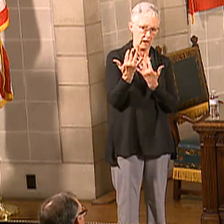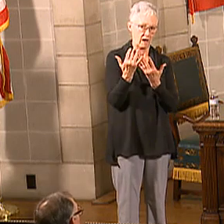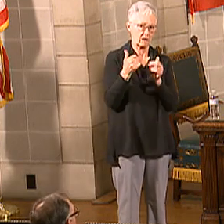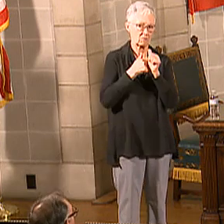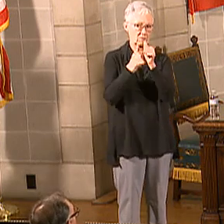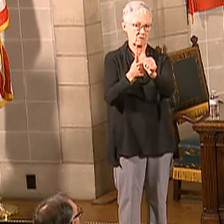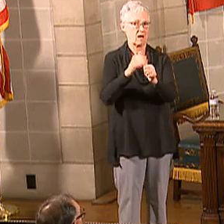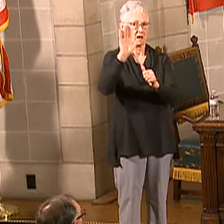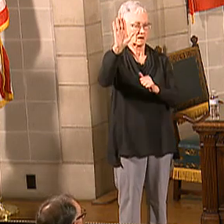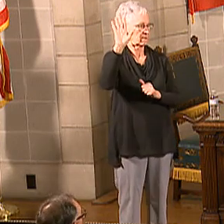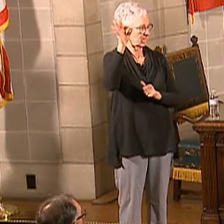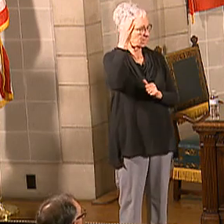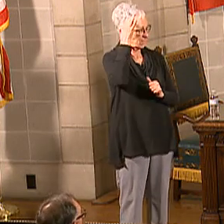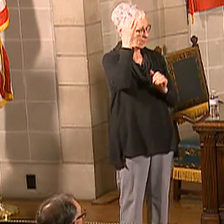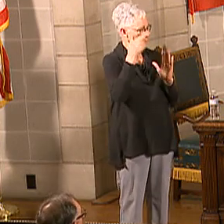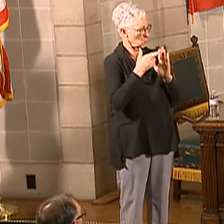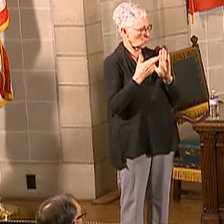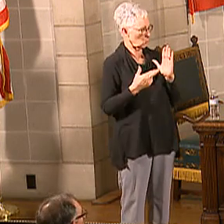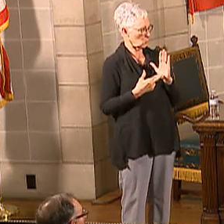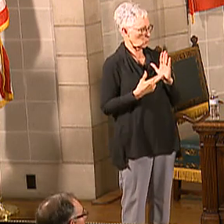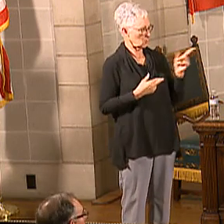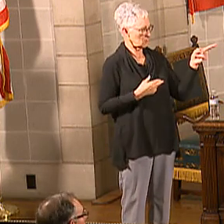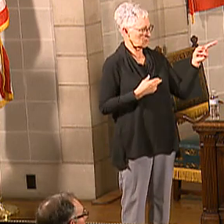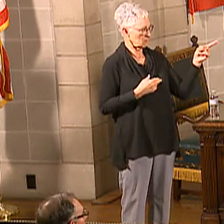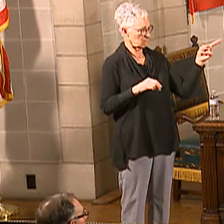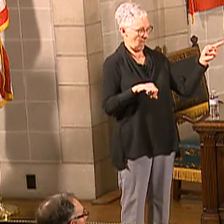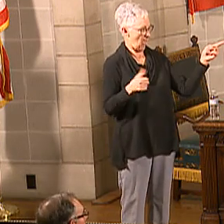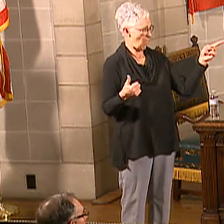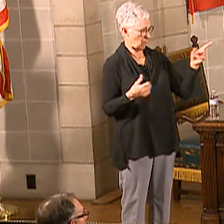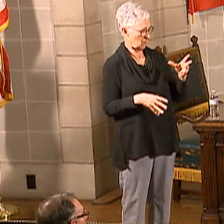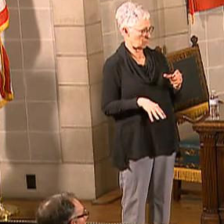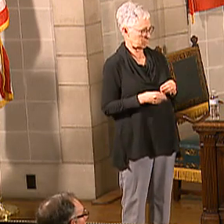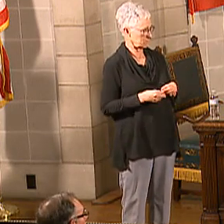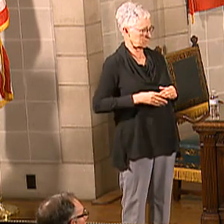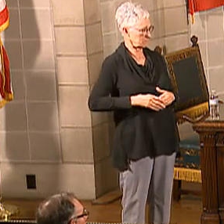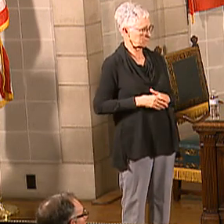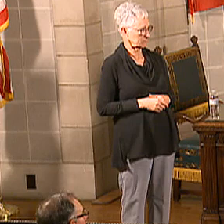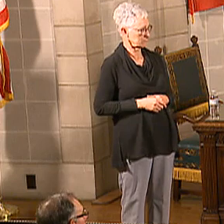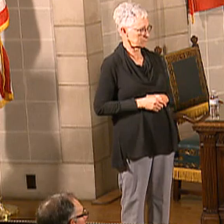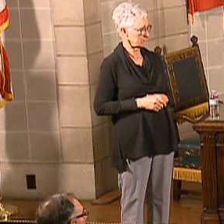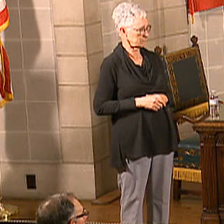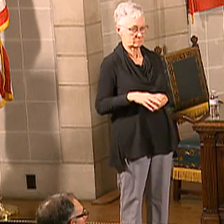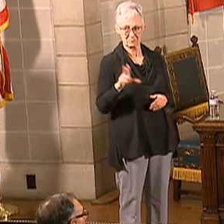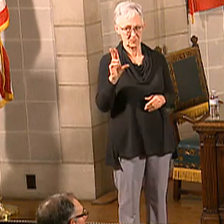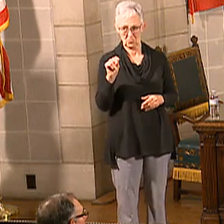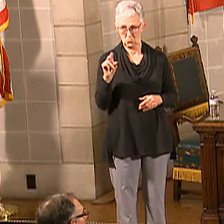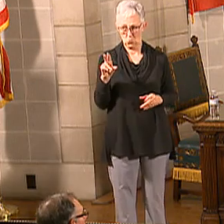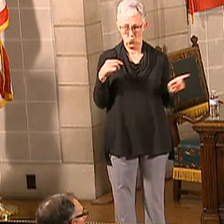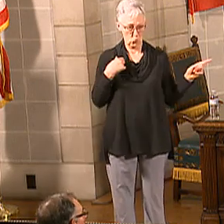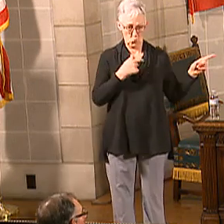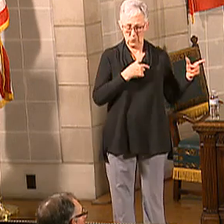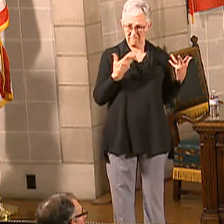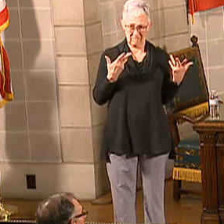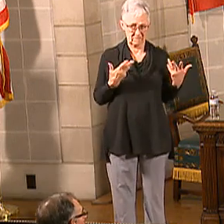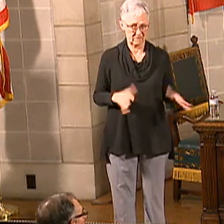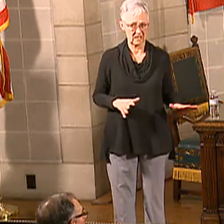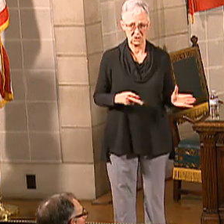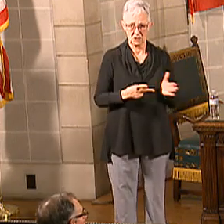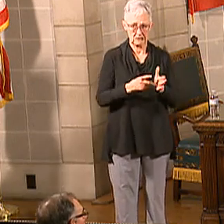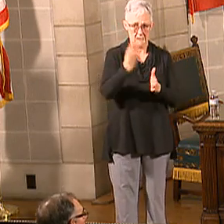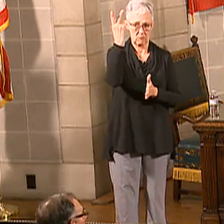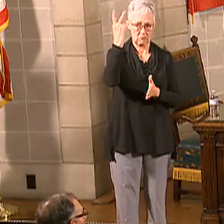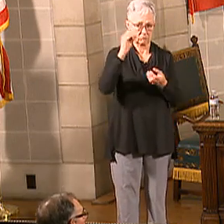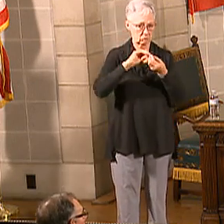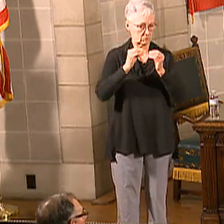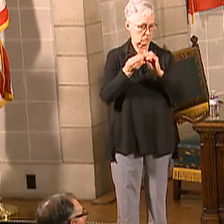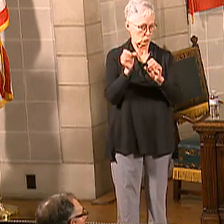guidelines on this. And John, I don't know, is there anything else you want to add to that? No, we've doubled our staff, Yeah. doubled our staff working on